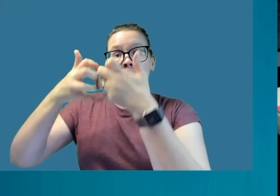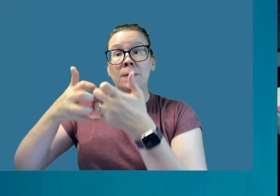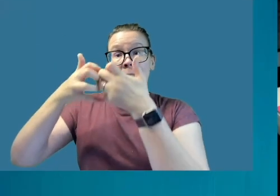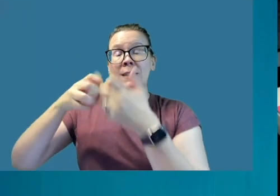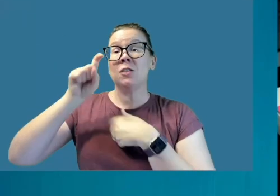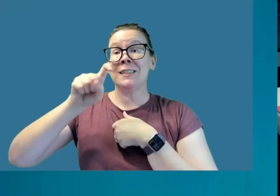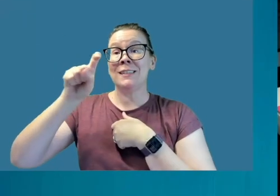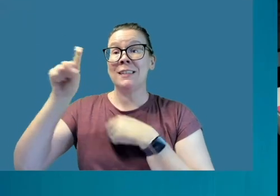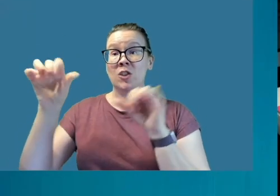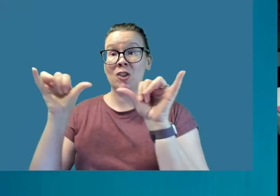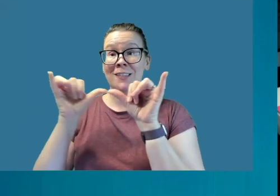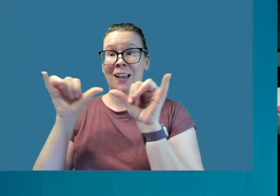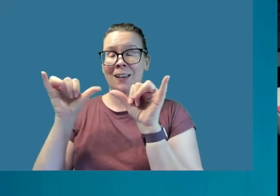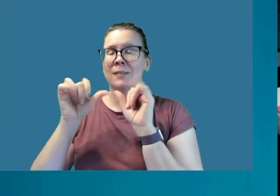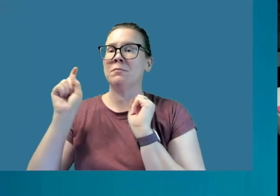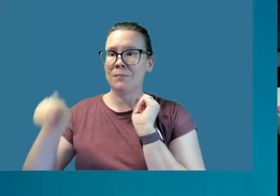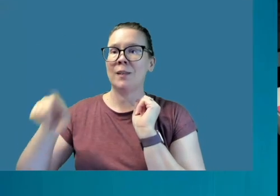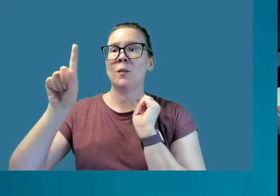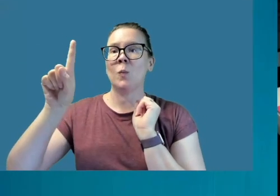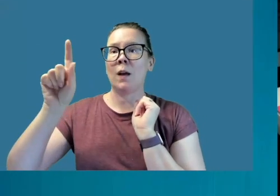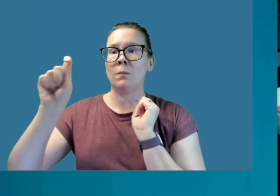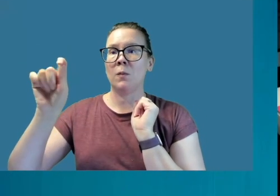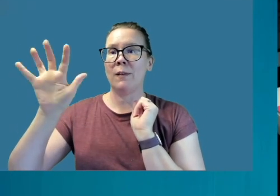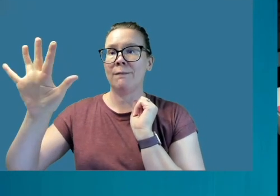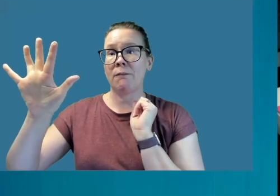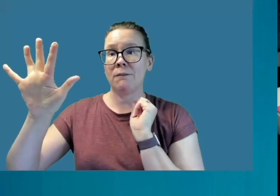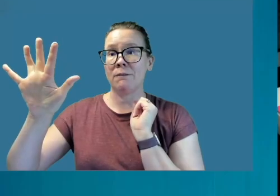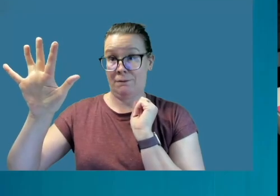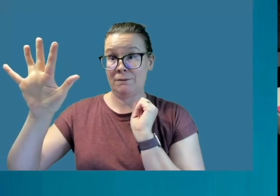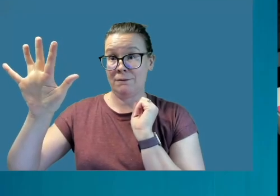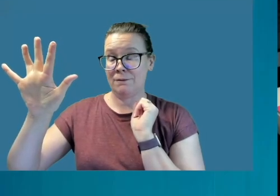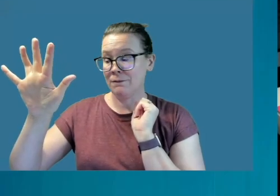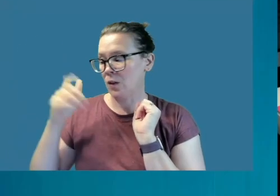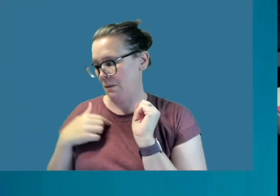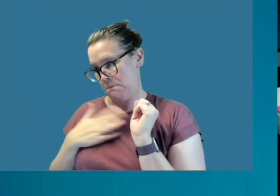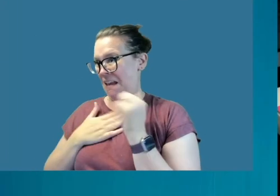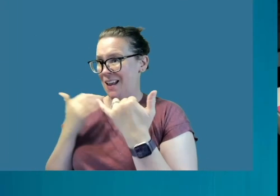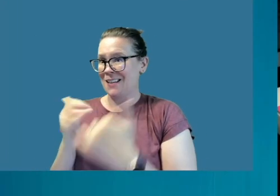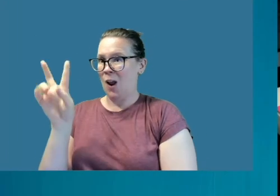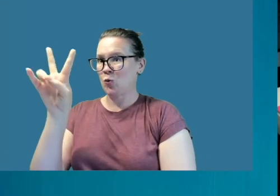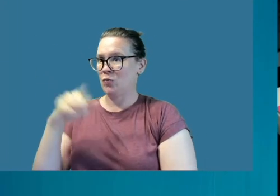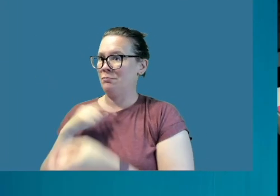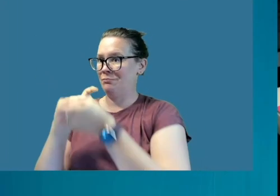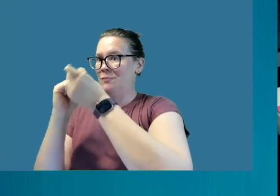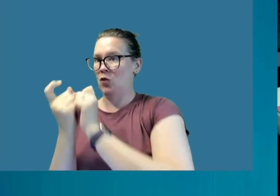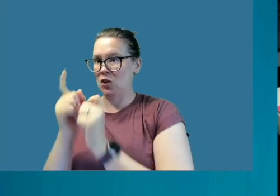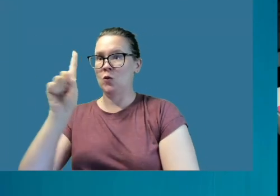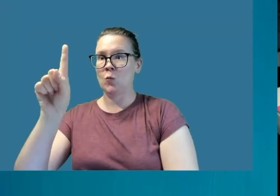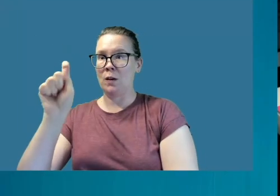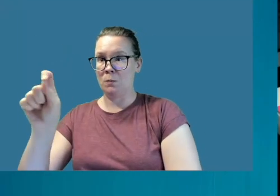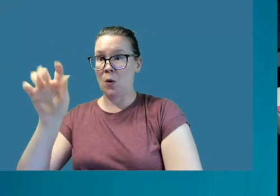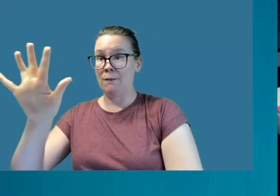check and make sure that your stitch size is set to 1.5. Like right now mine is set to 2, so I'm going